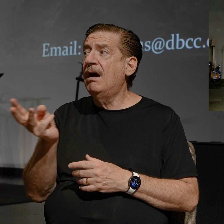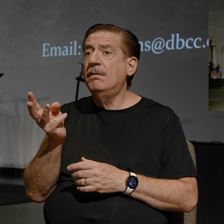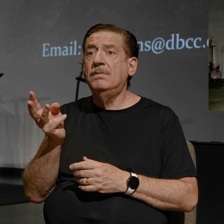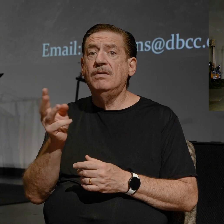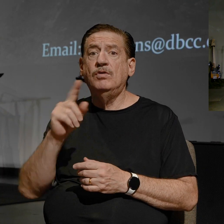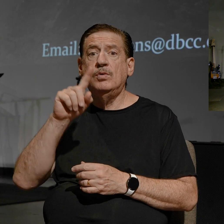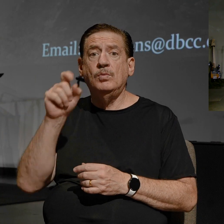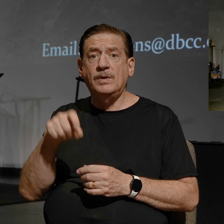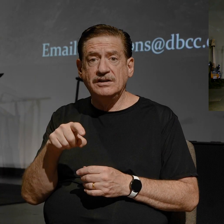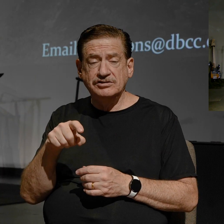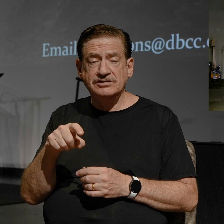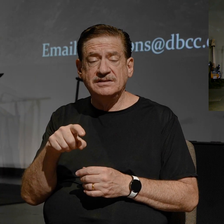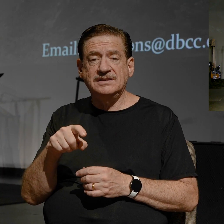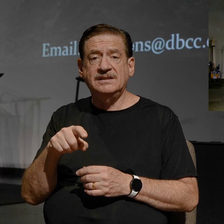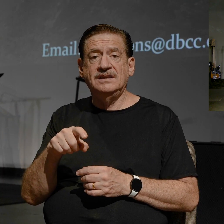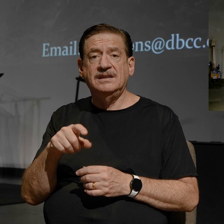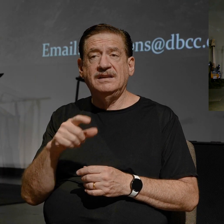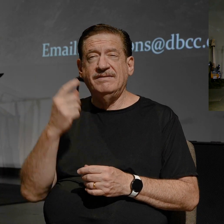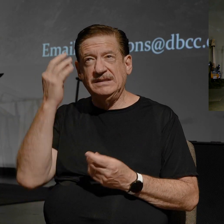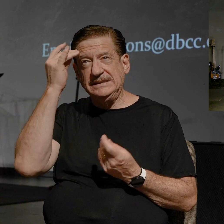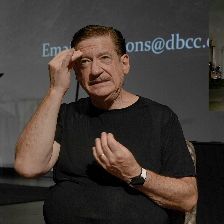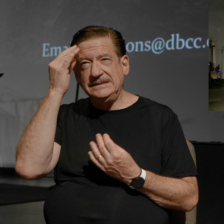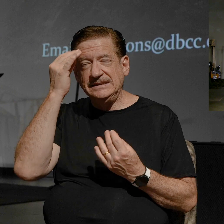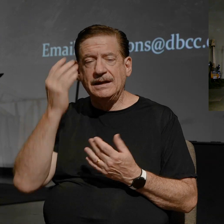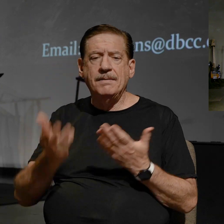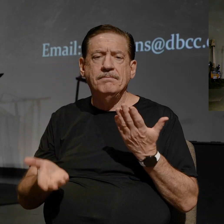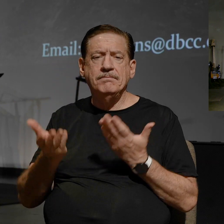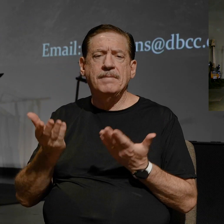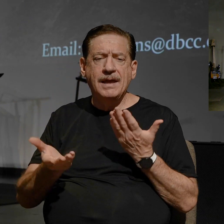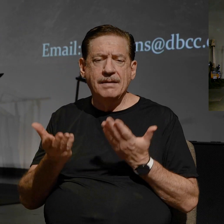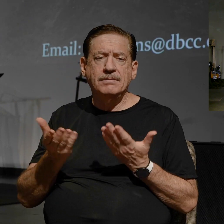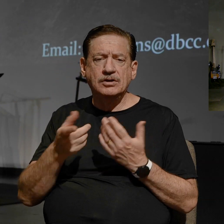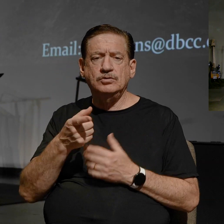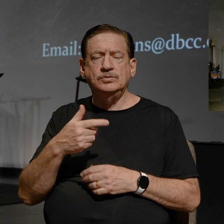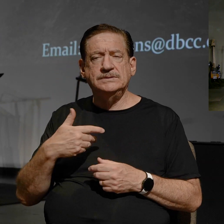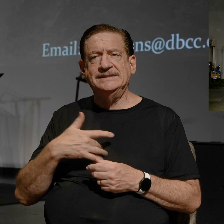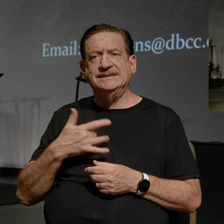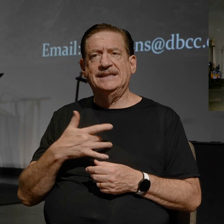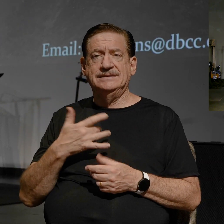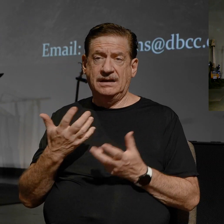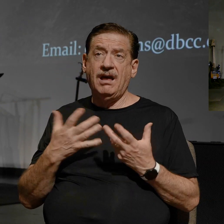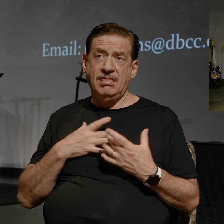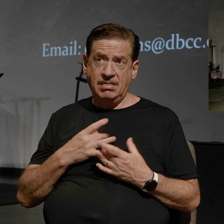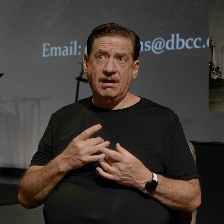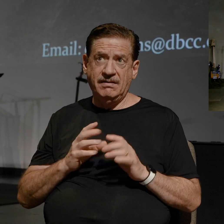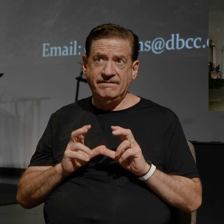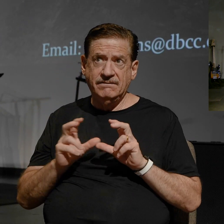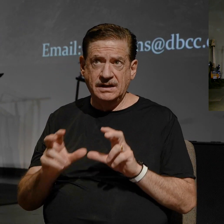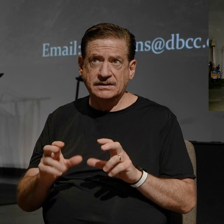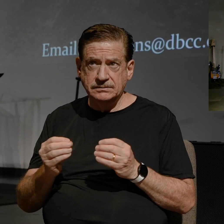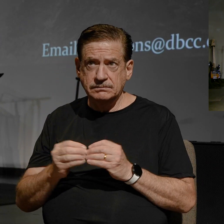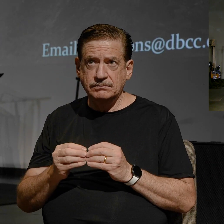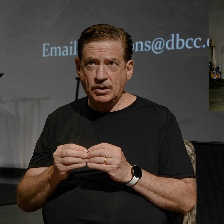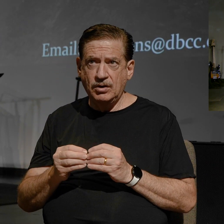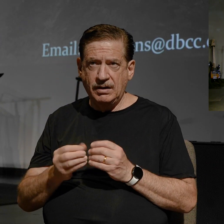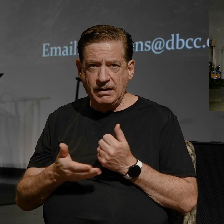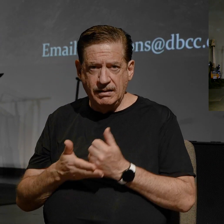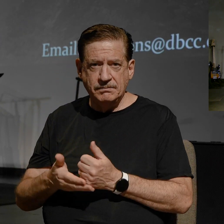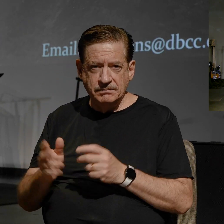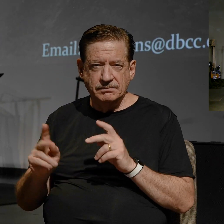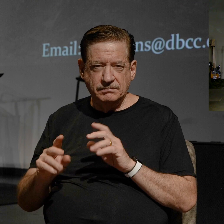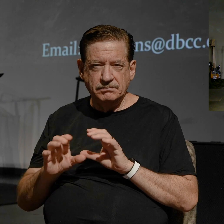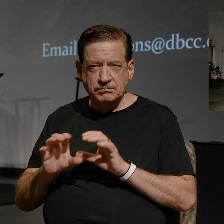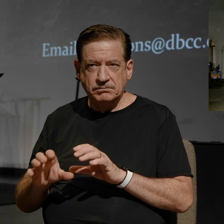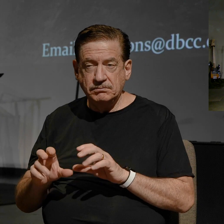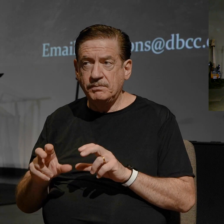you if you're still pondering this. Like perhaps maybe you sense you would like to invest more and you know that this is something that probably you should